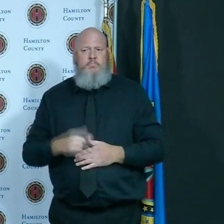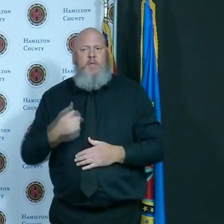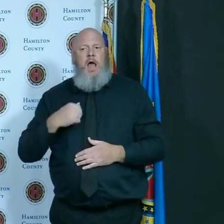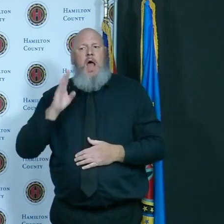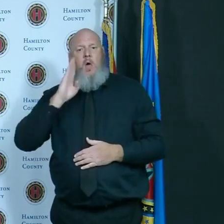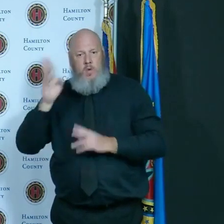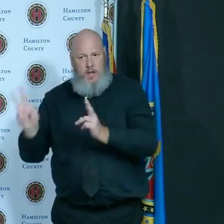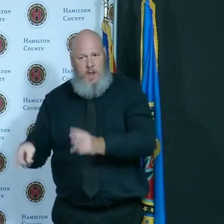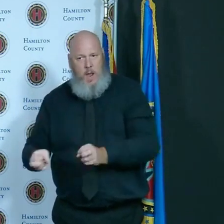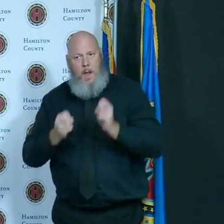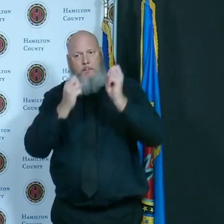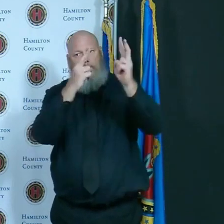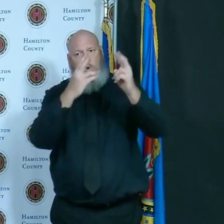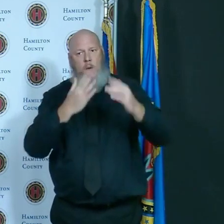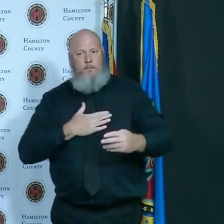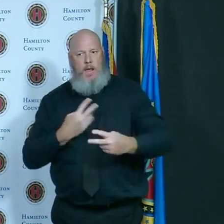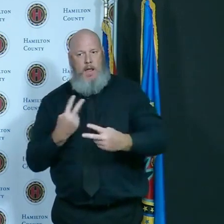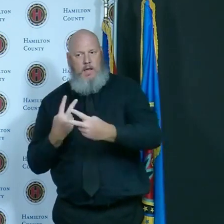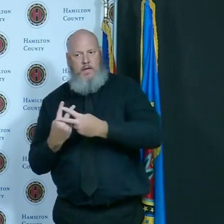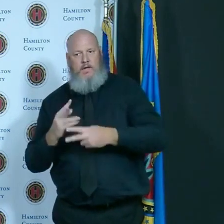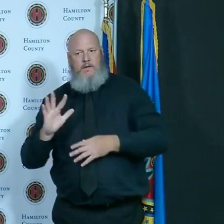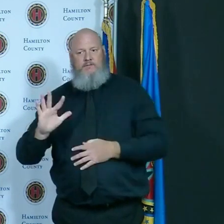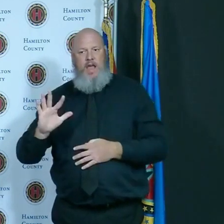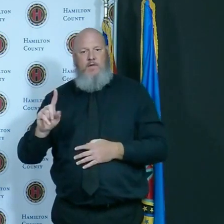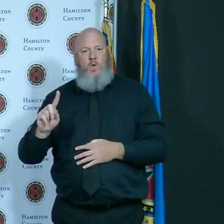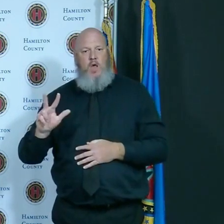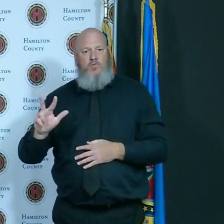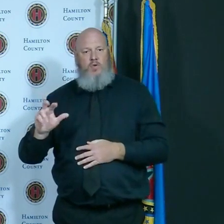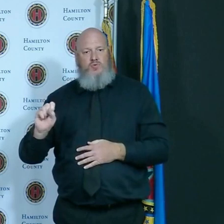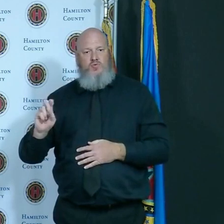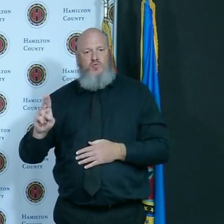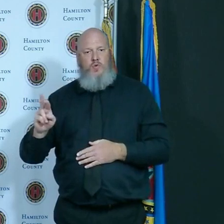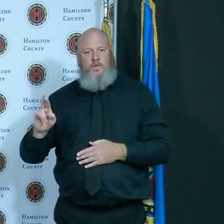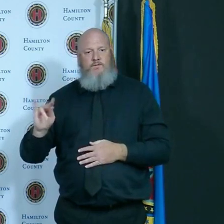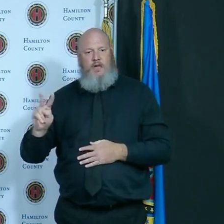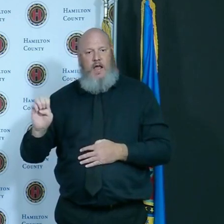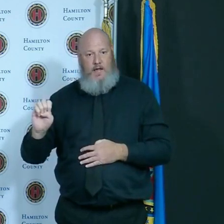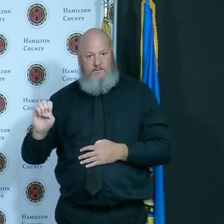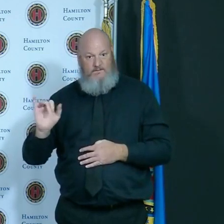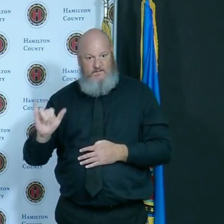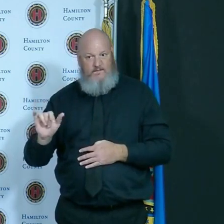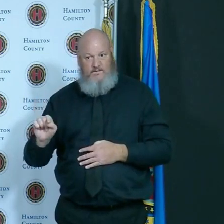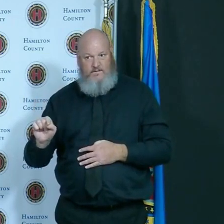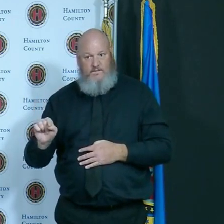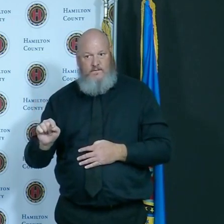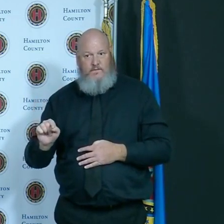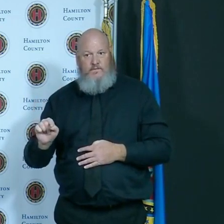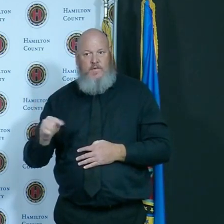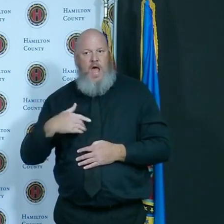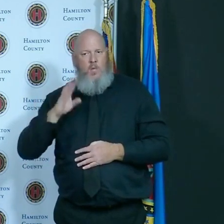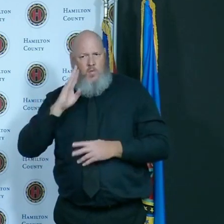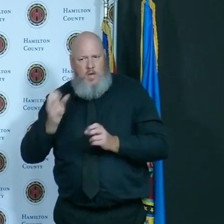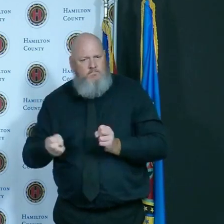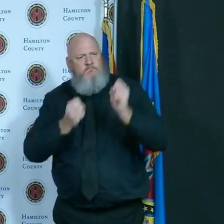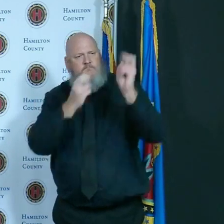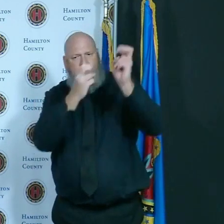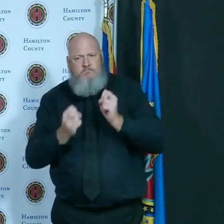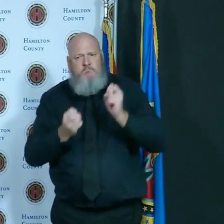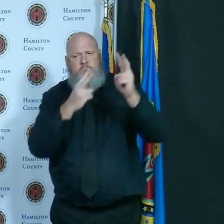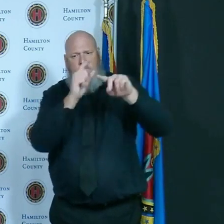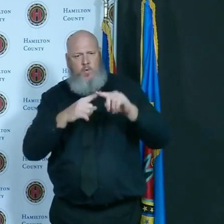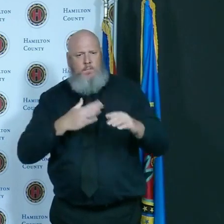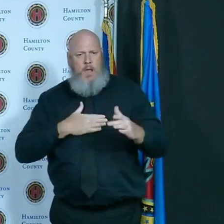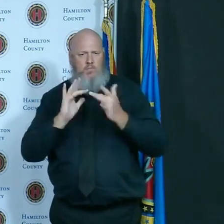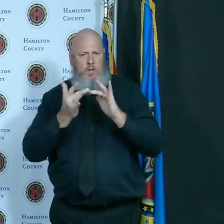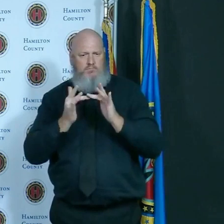513 Survive, uploading all the information that we learn about through various organizations, so that we can not only